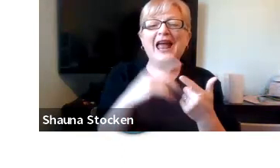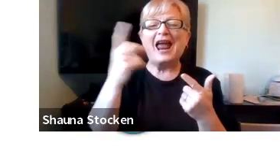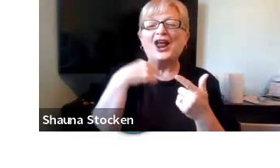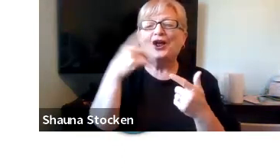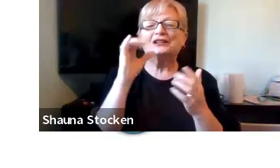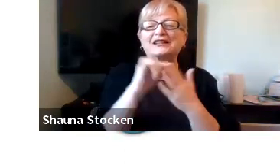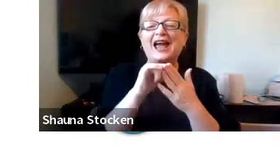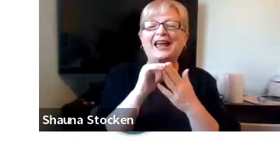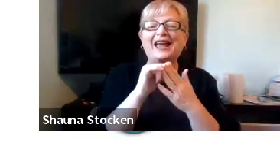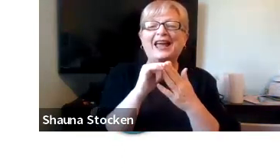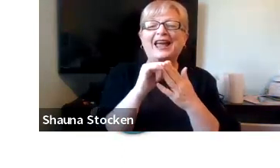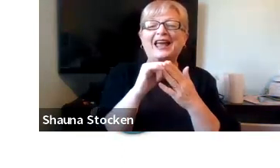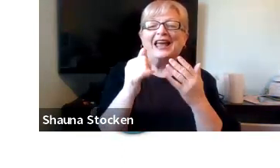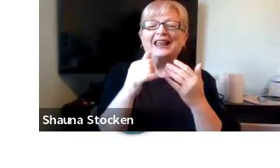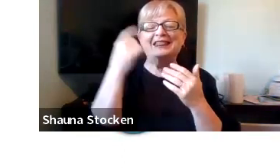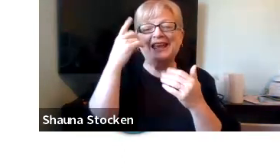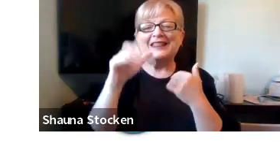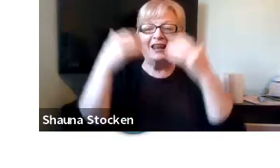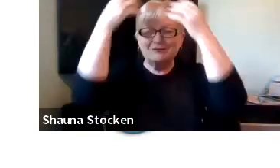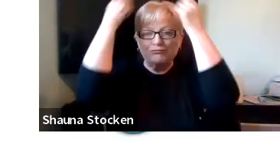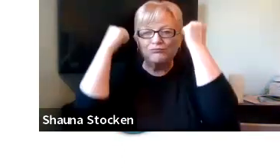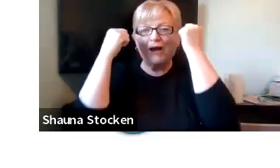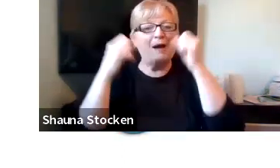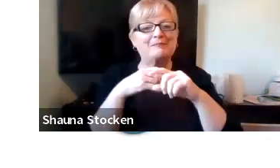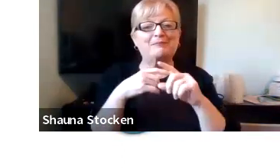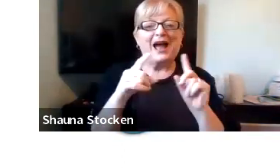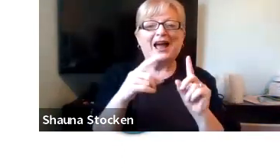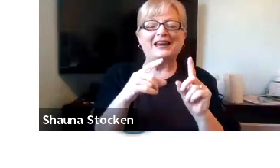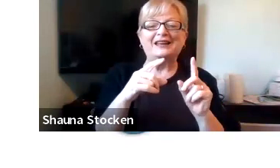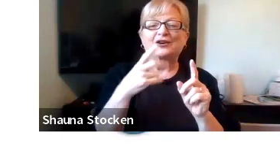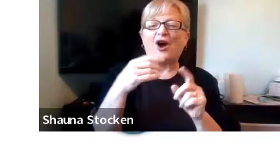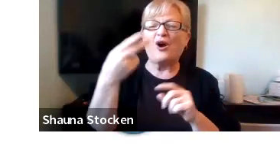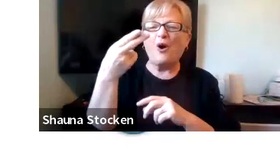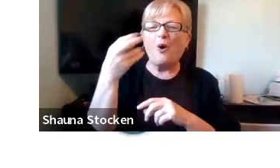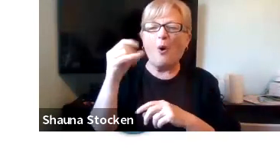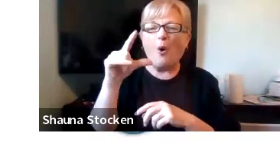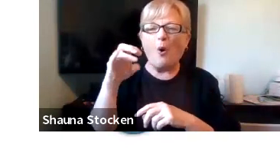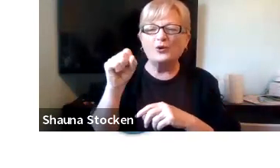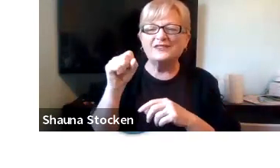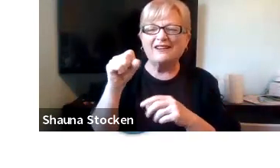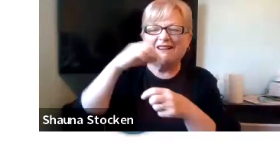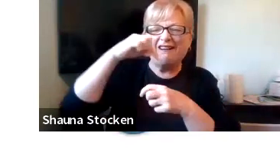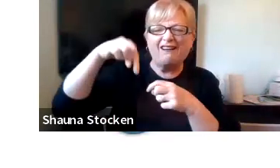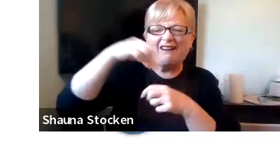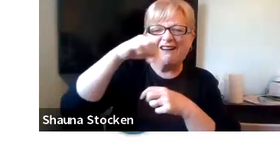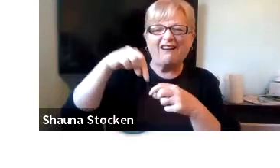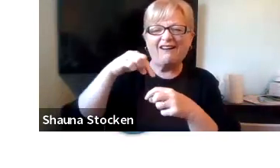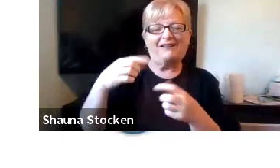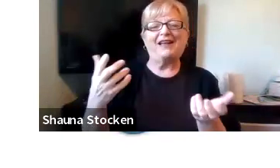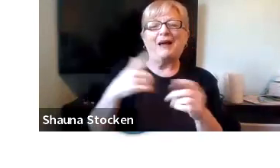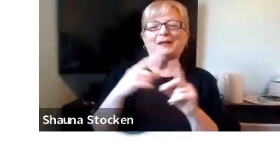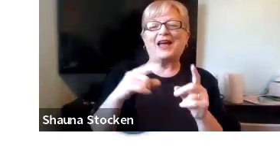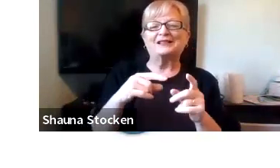over your head and think it's a shower cap. I don't know how effective it would be because there are holes in it, but I'm trying to think. That's my most favorite